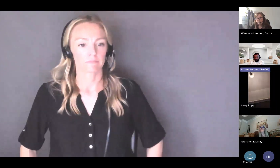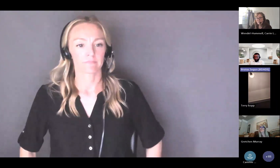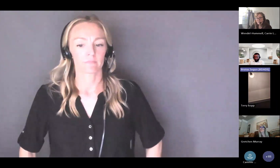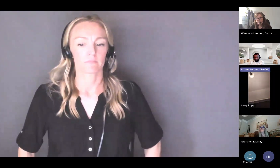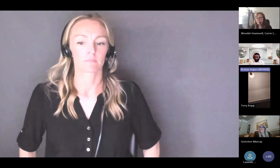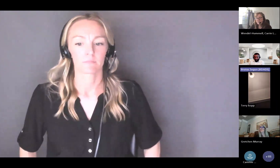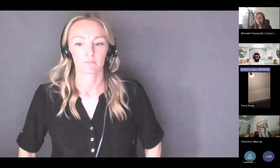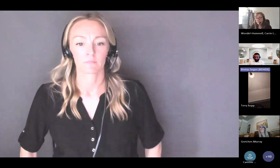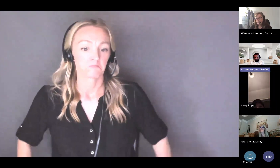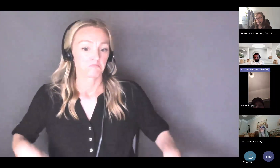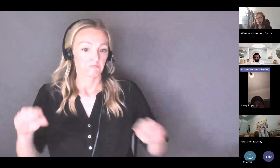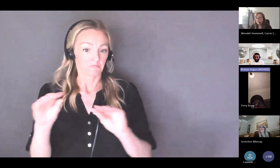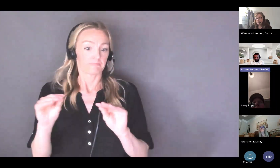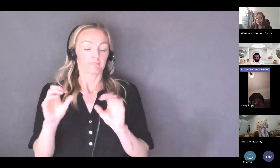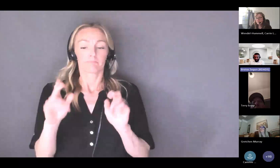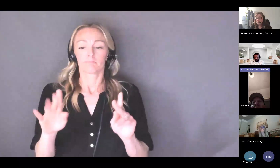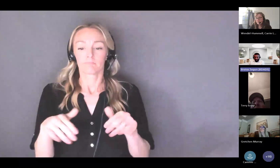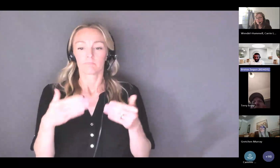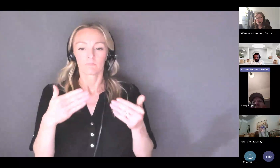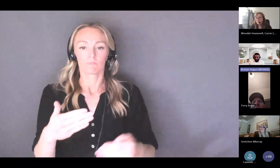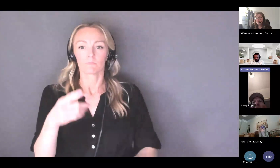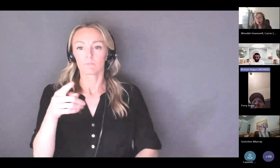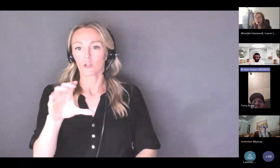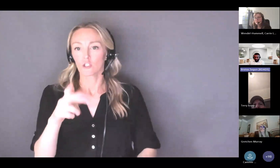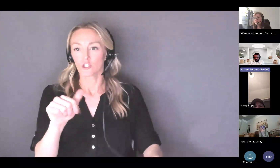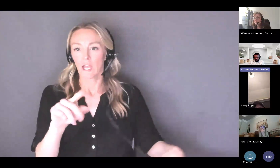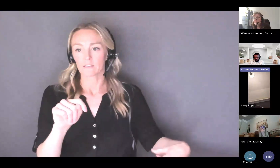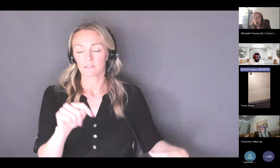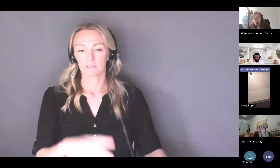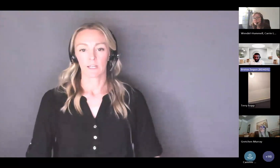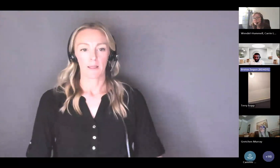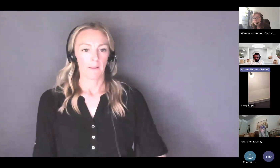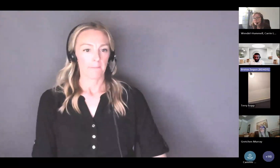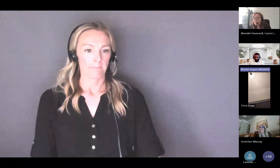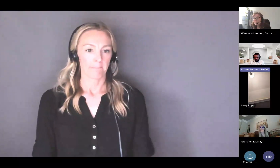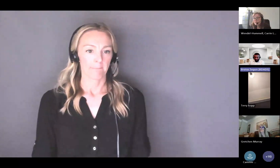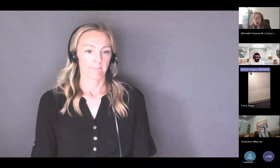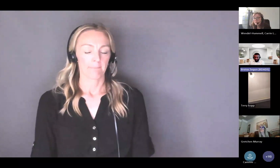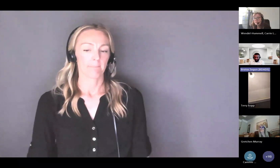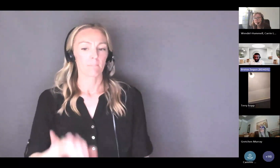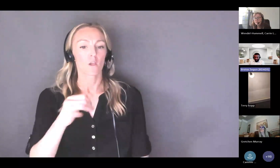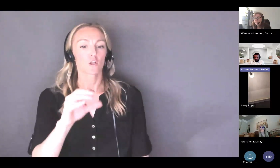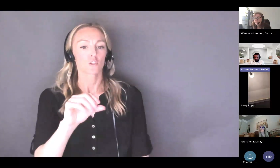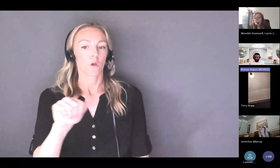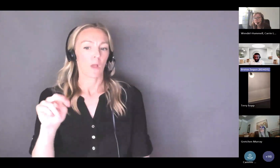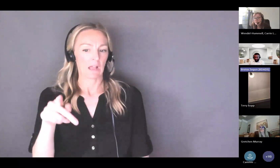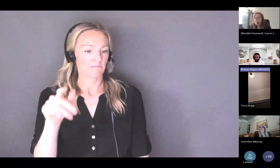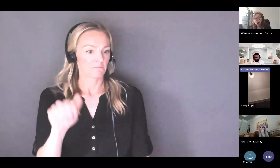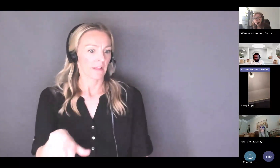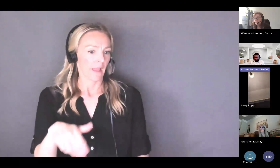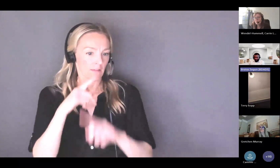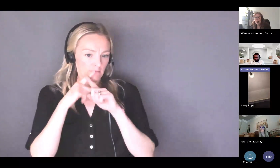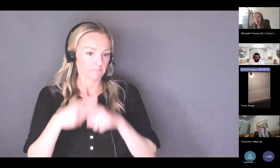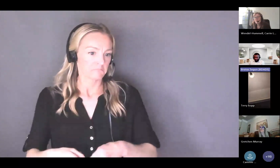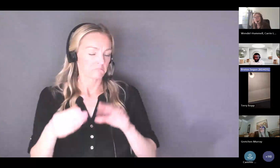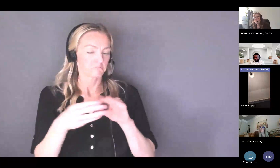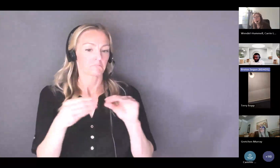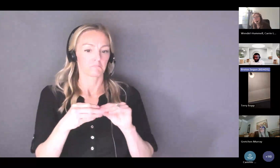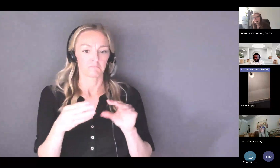Okay, let's take one question from chat. But Joanne, please feel free to come off mute as soon as you're able